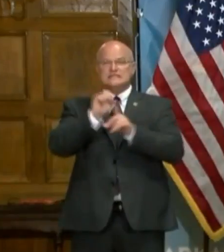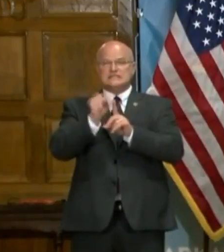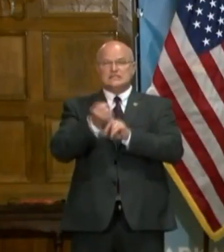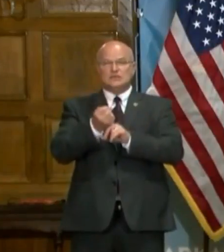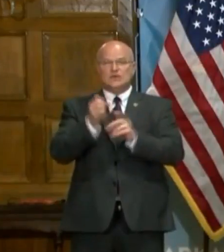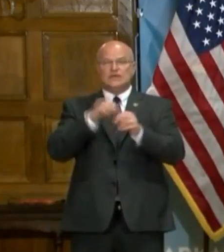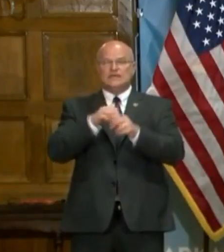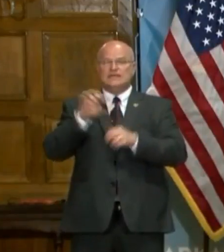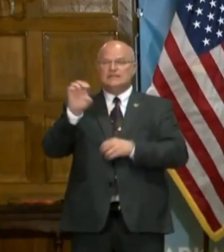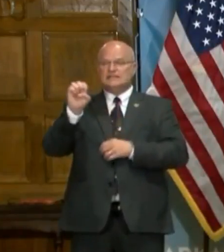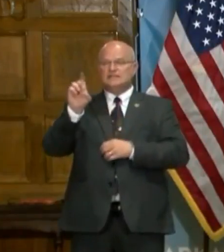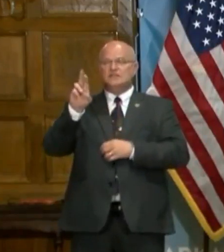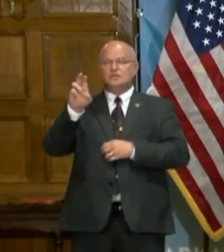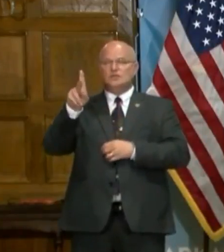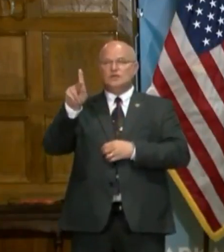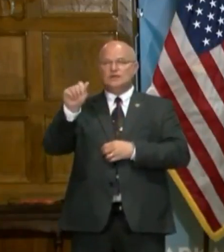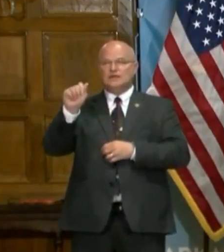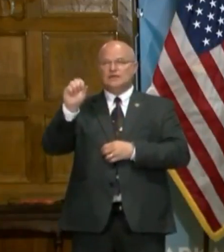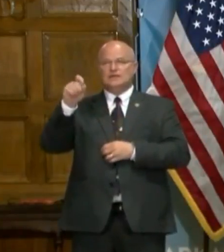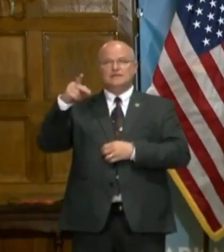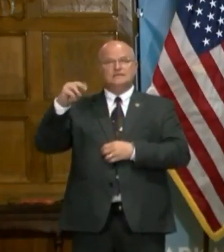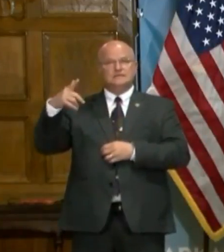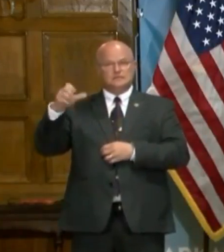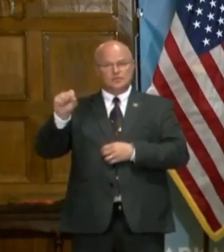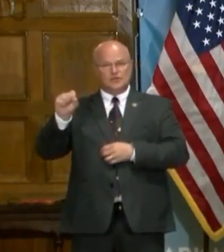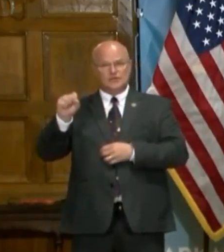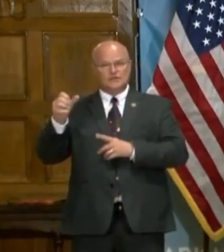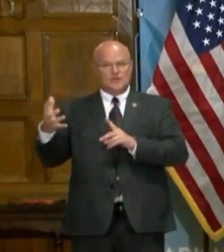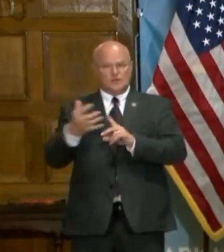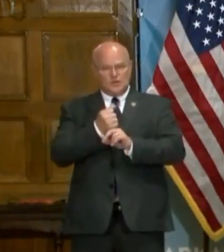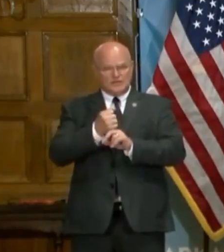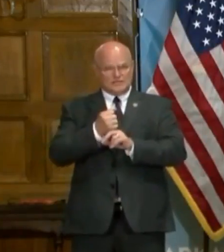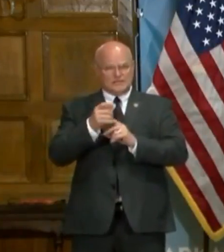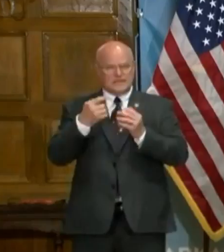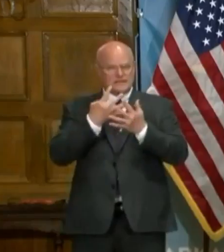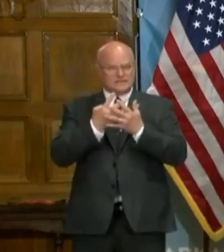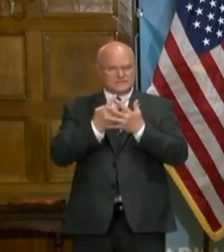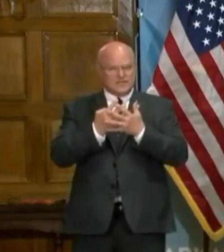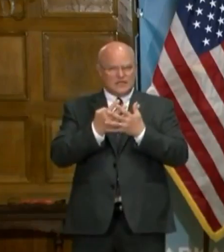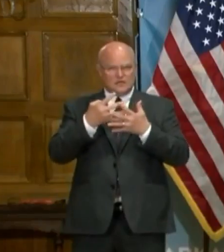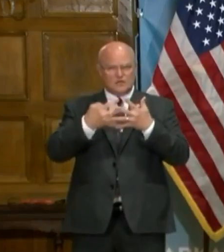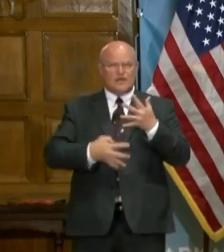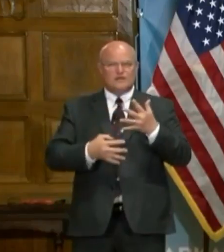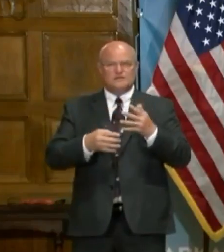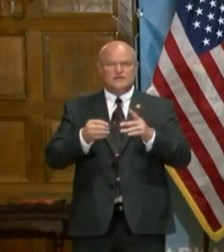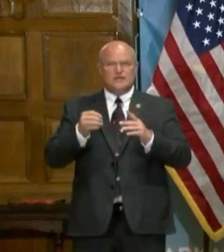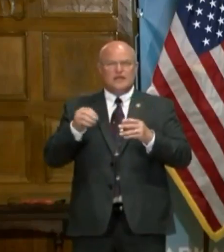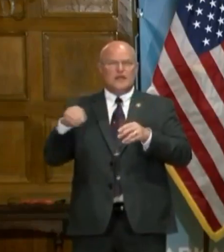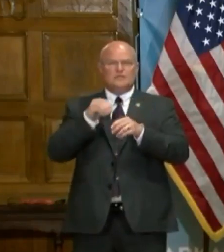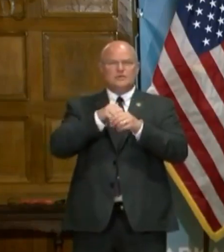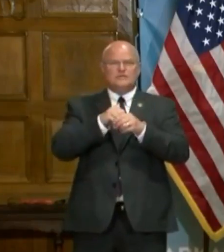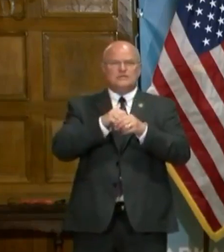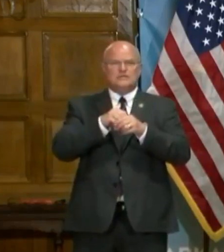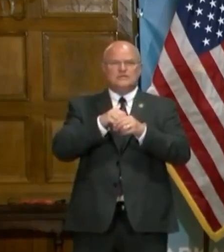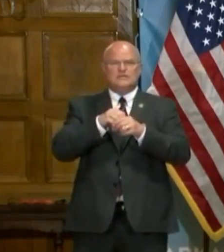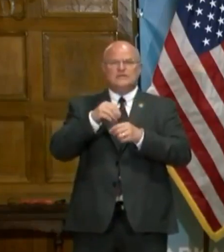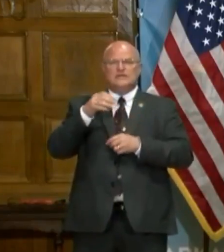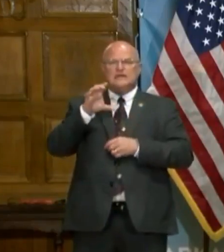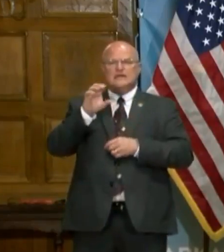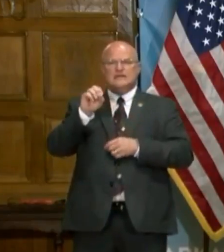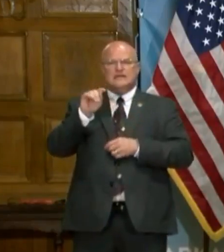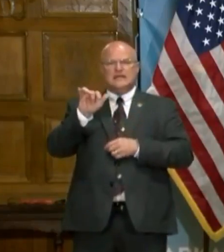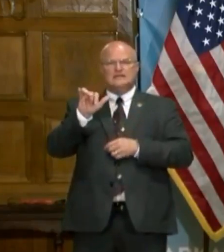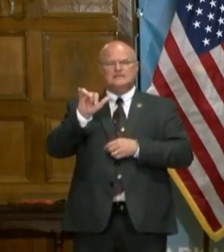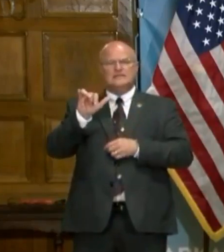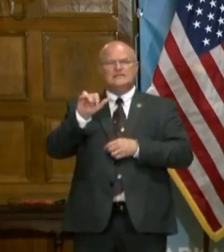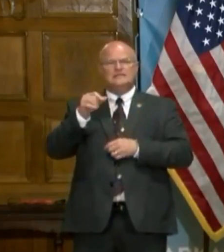situation in Eureka Springs where a Cummins parolee arrested according to jail records and booked into the Carroll County Jail for